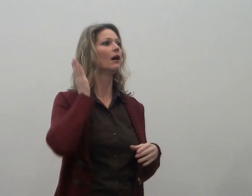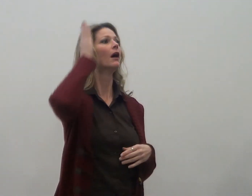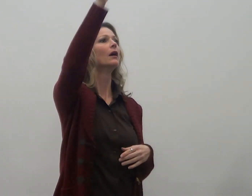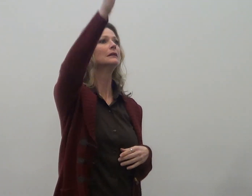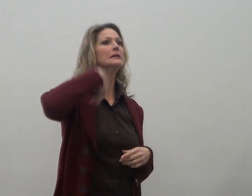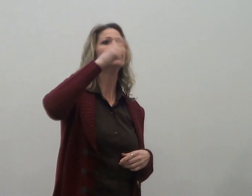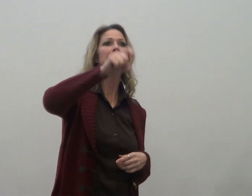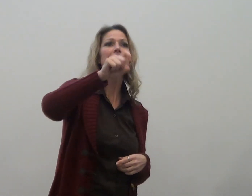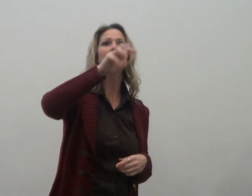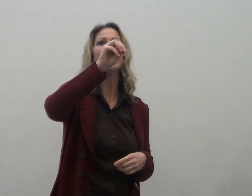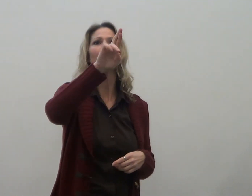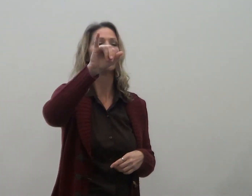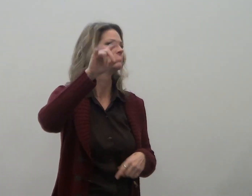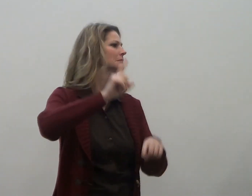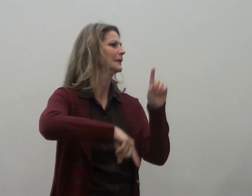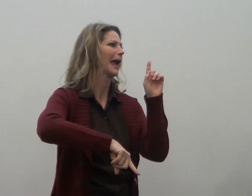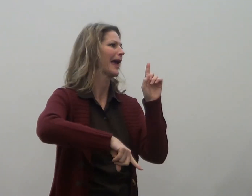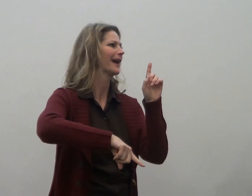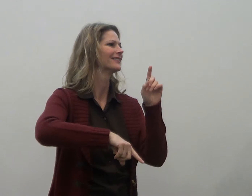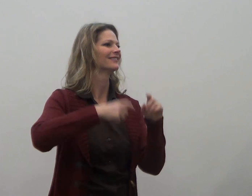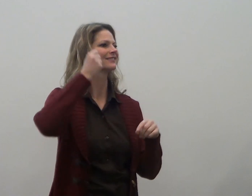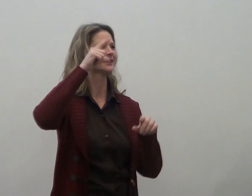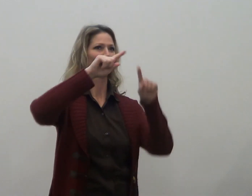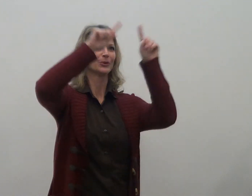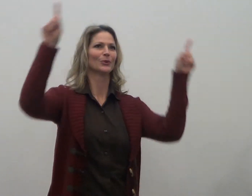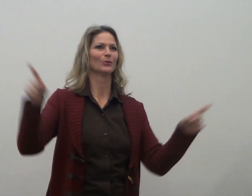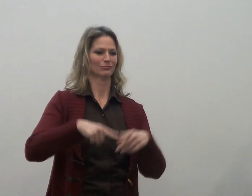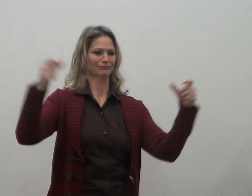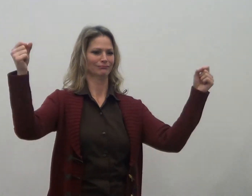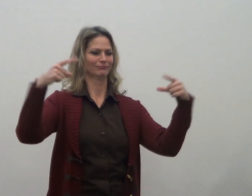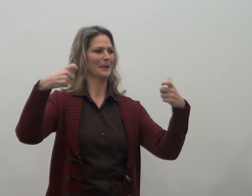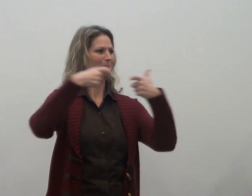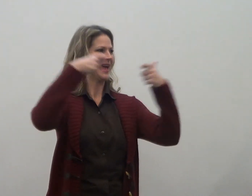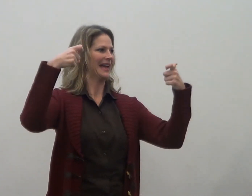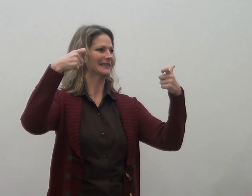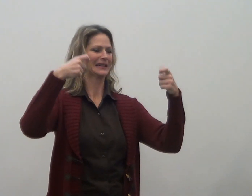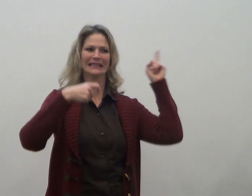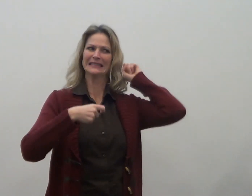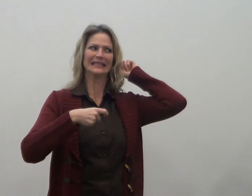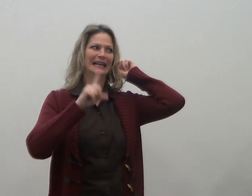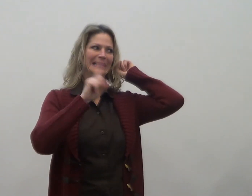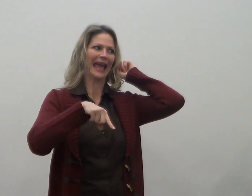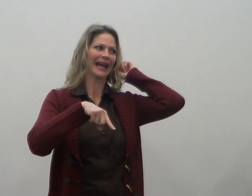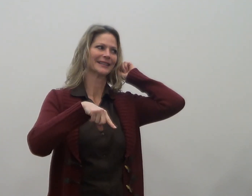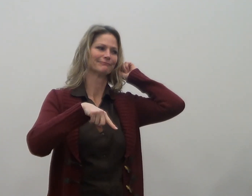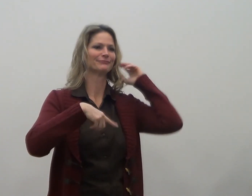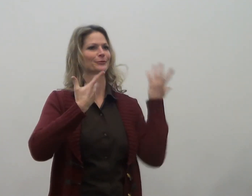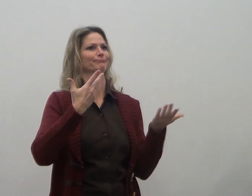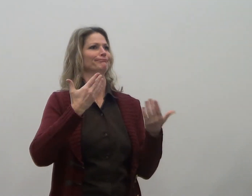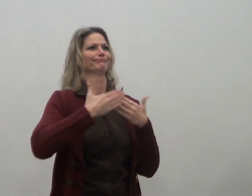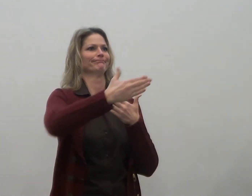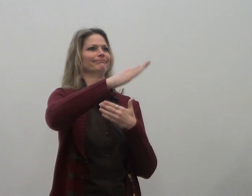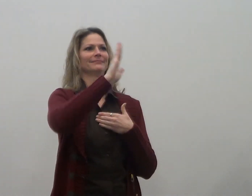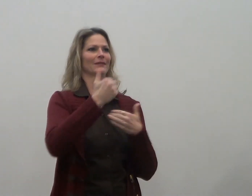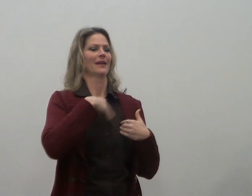of the magnetics involved in it, so it kind of restricts you in that sense. And then also, one last thing I found,